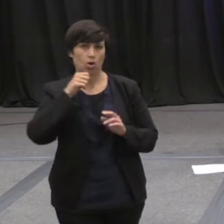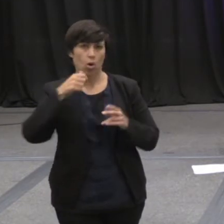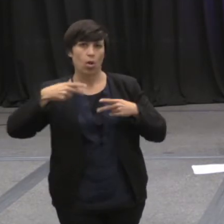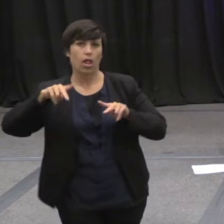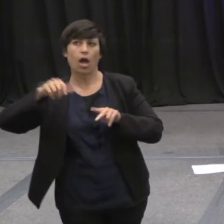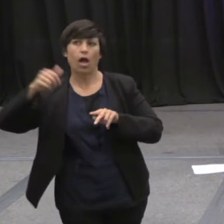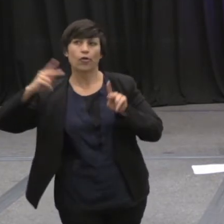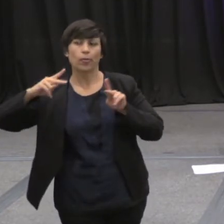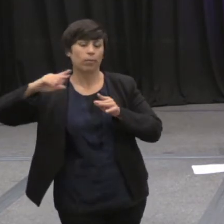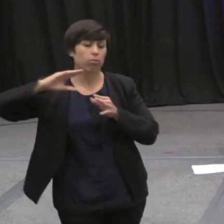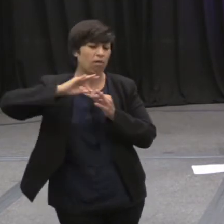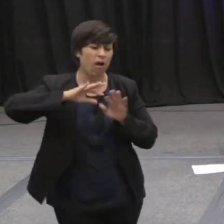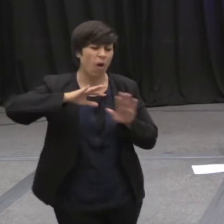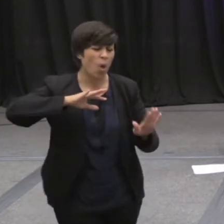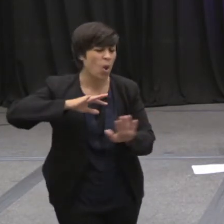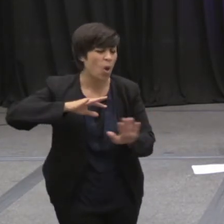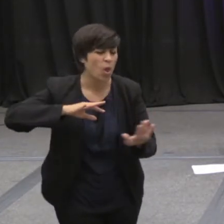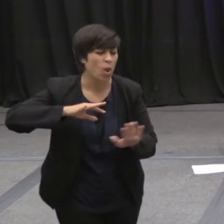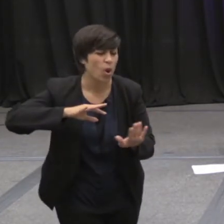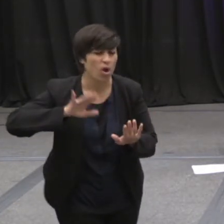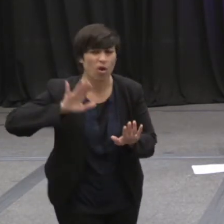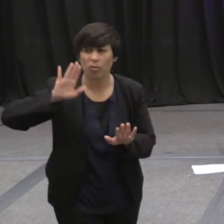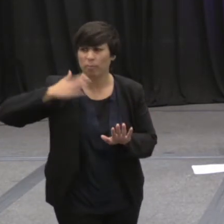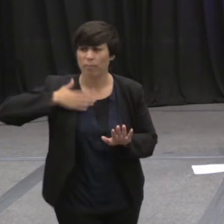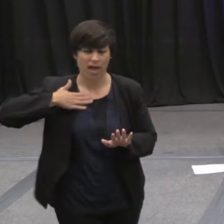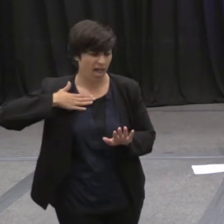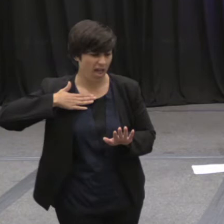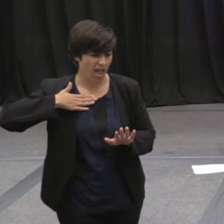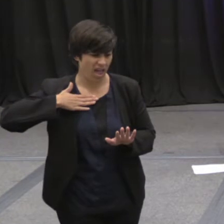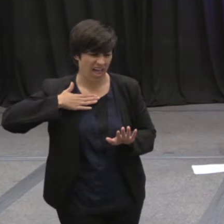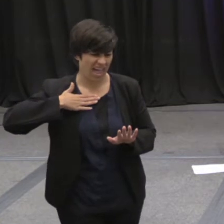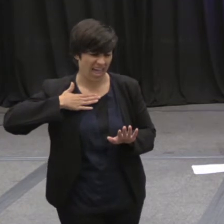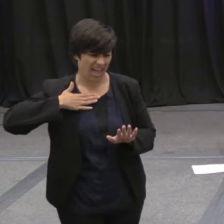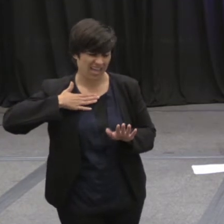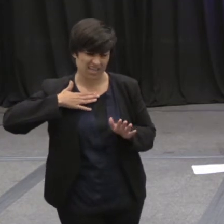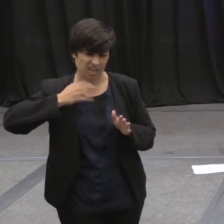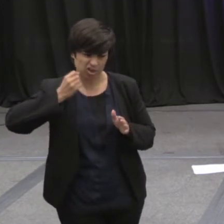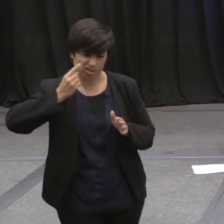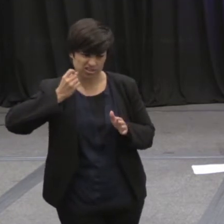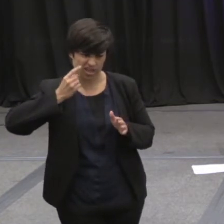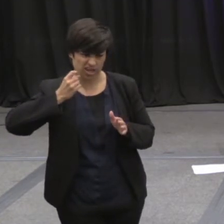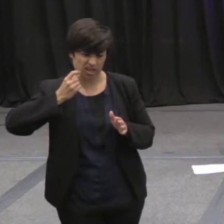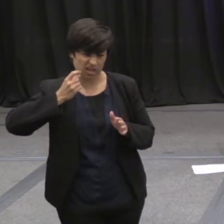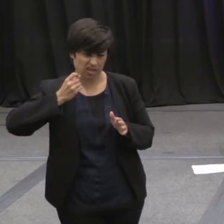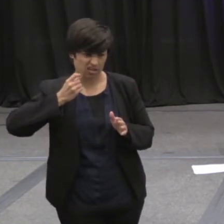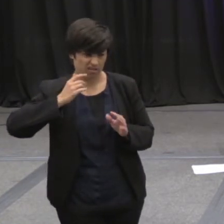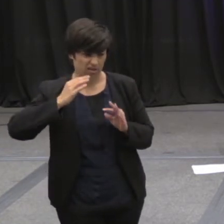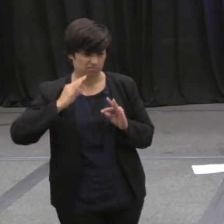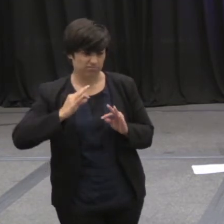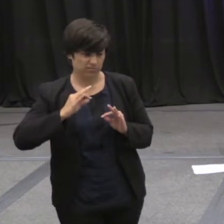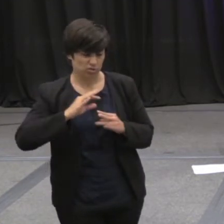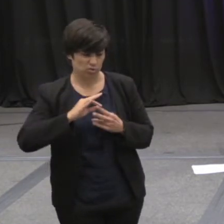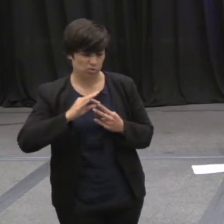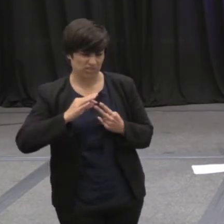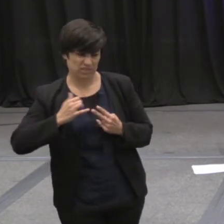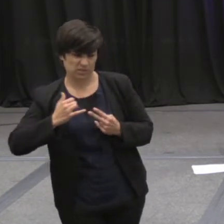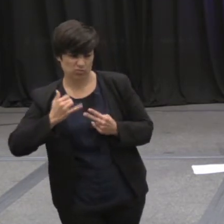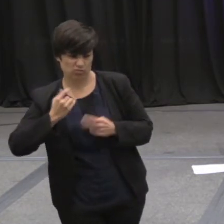you that their definition of what's an acceptable choice is the right one and yours is wrong.